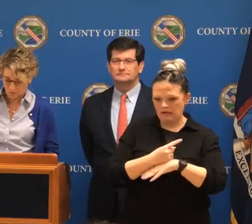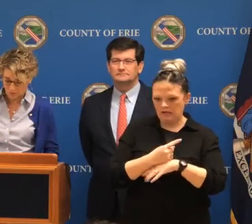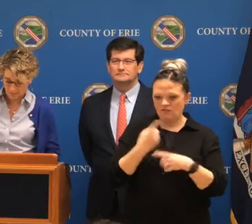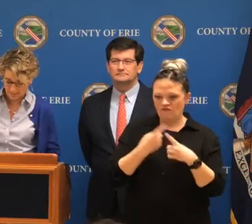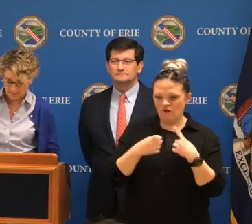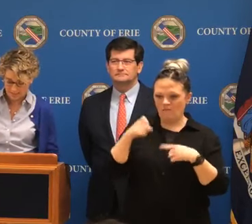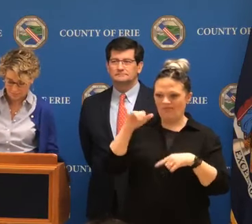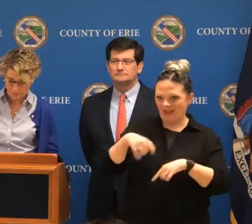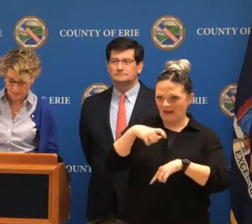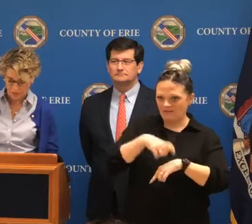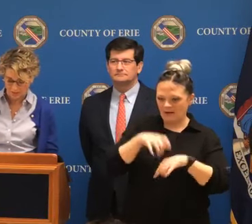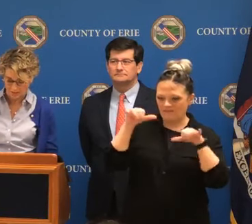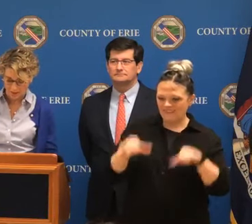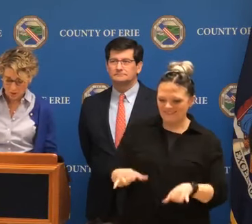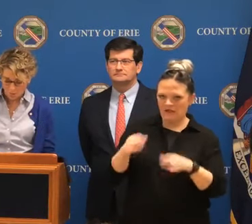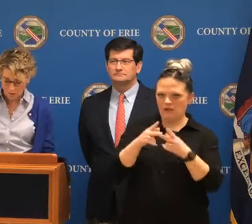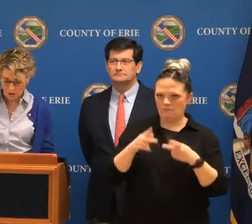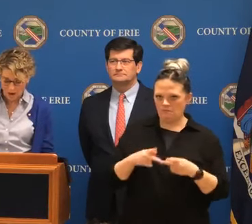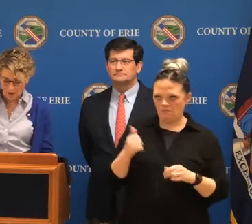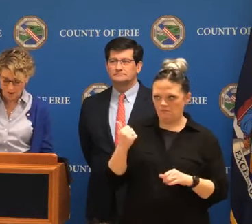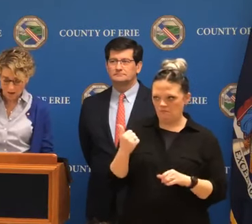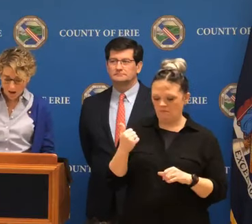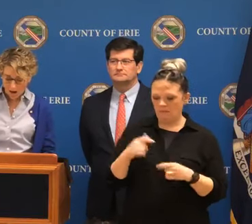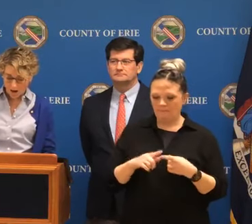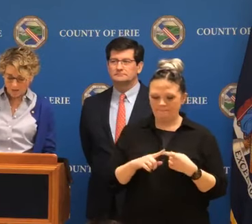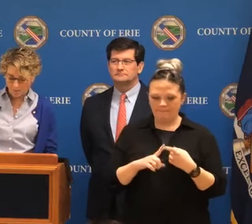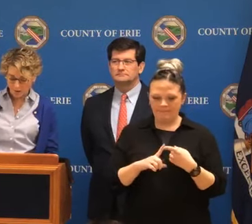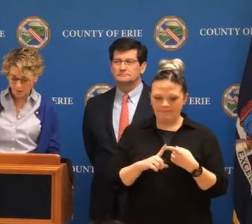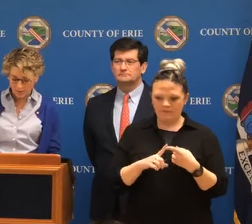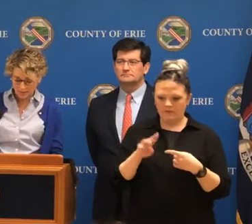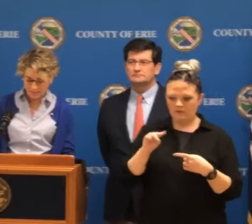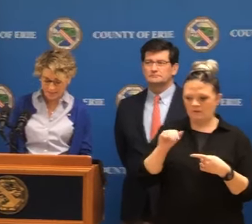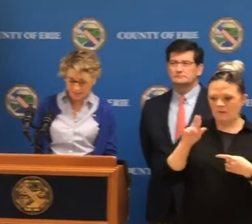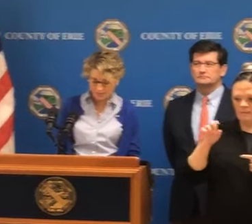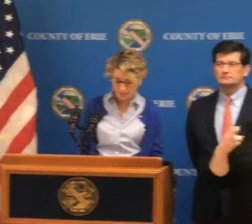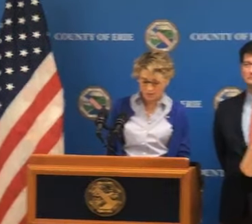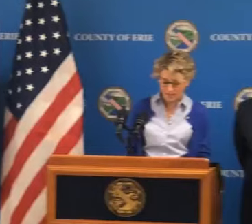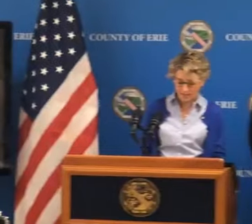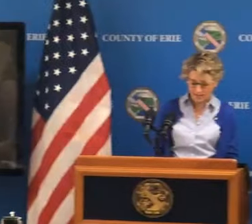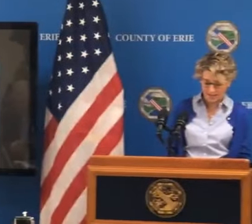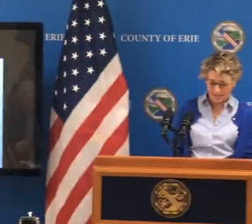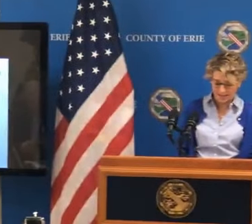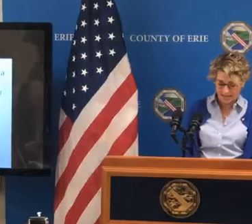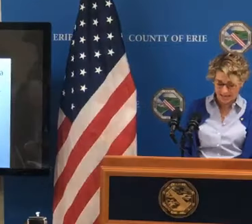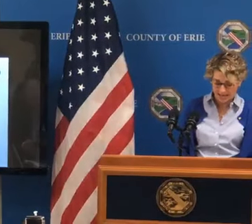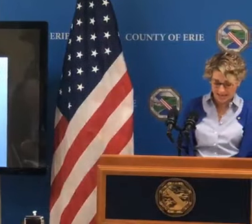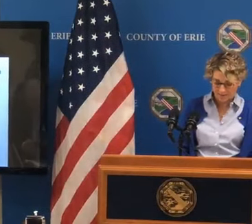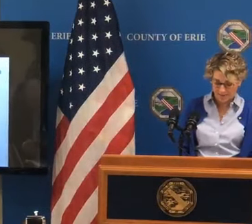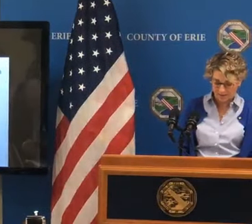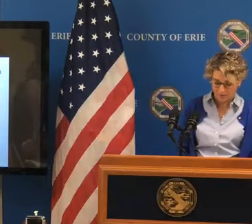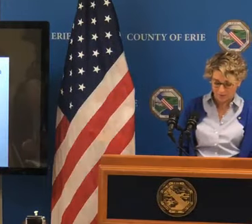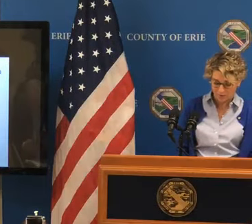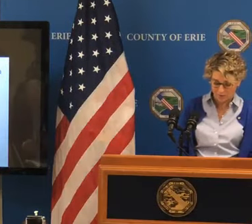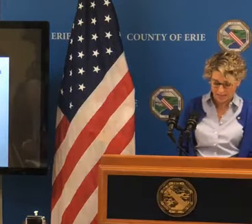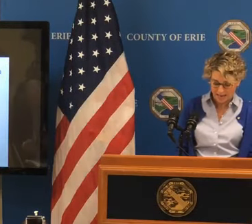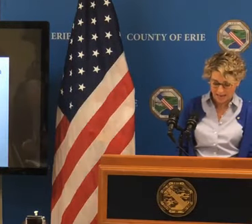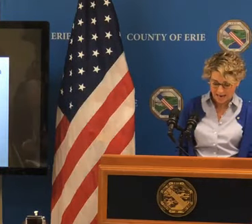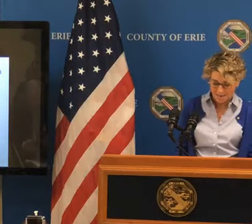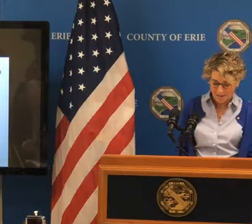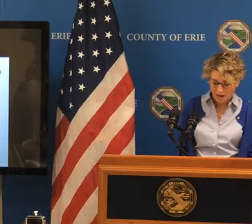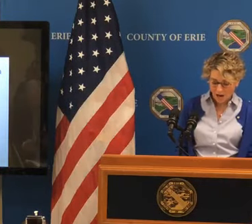in those same locations, which are on March 10th between 10 a.m. and